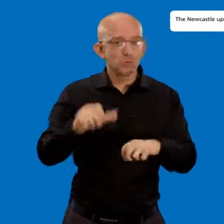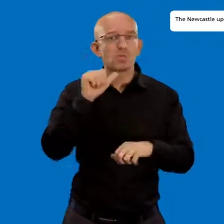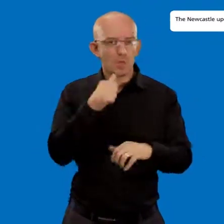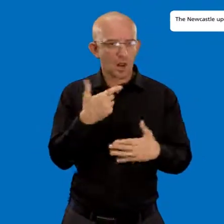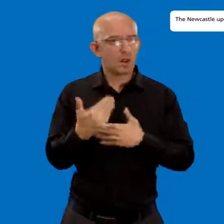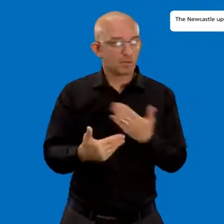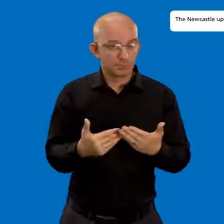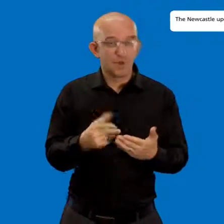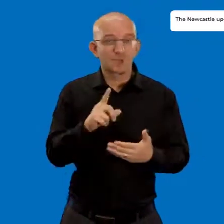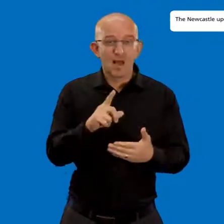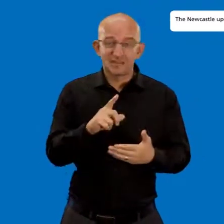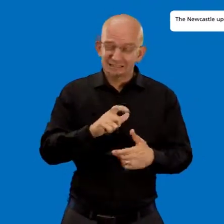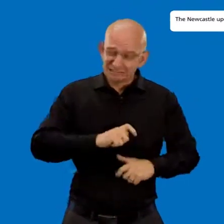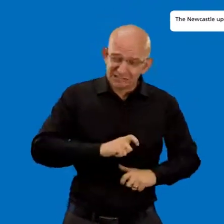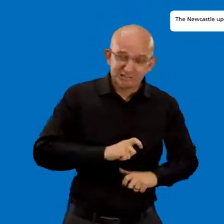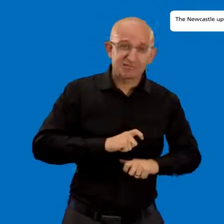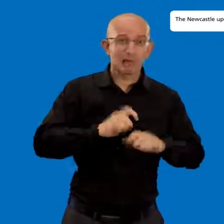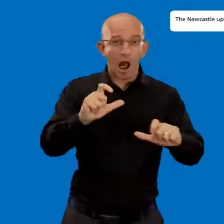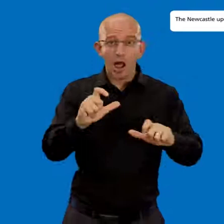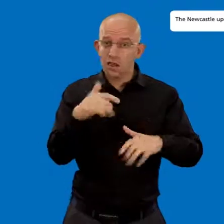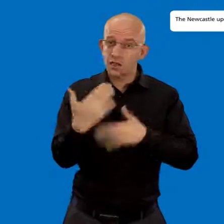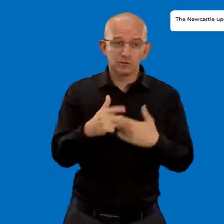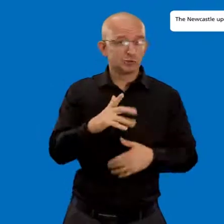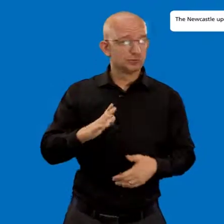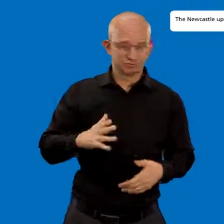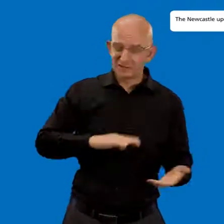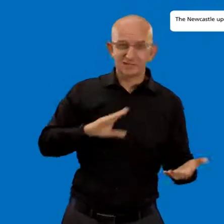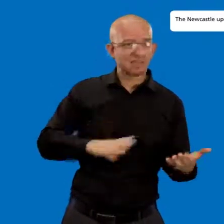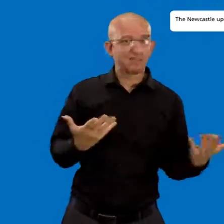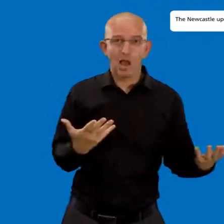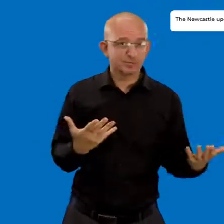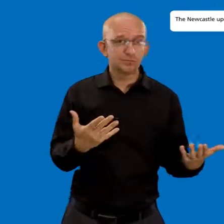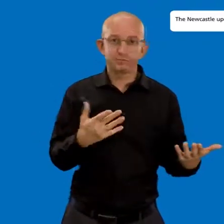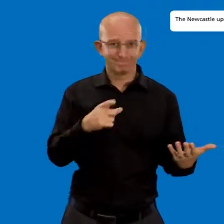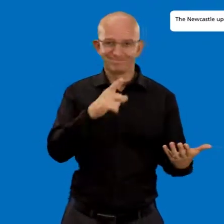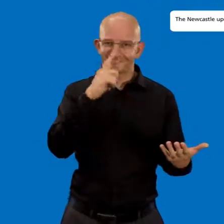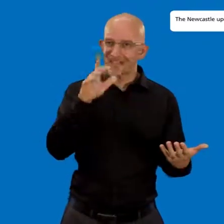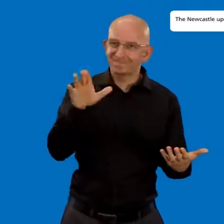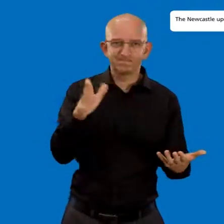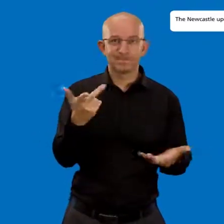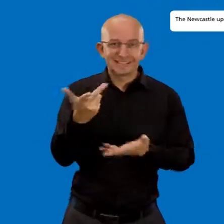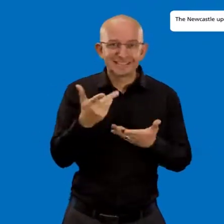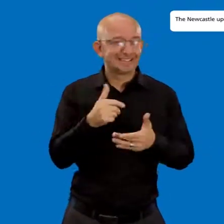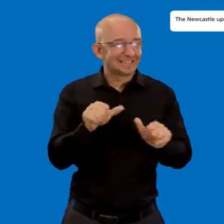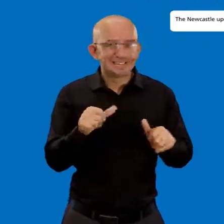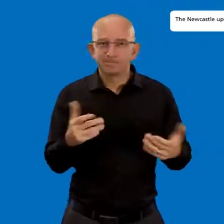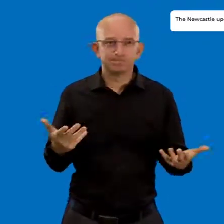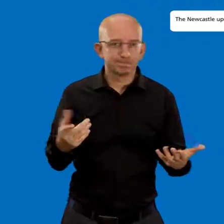undertaken. However, if you remain dissatisfied with the outcome of any further attempts at resolution, you